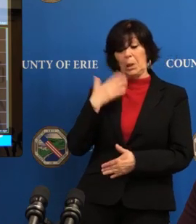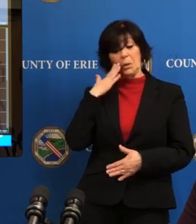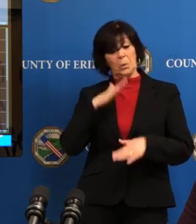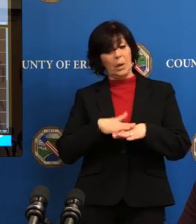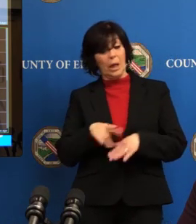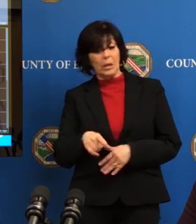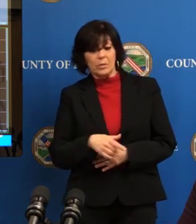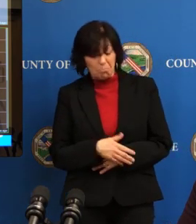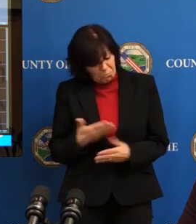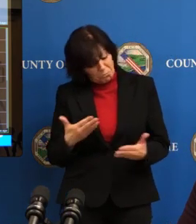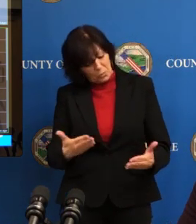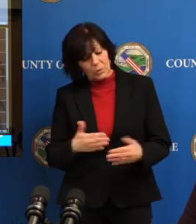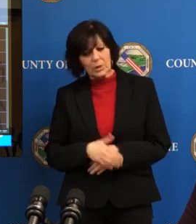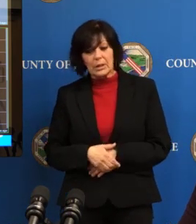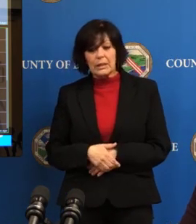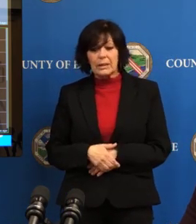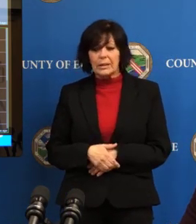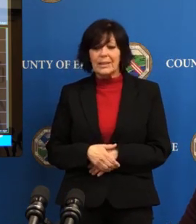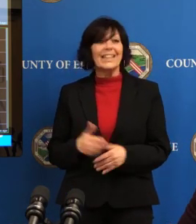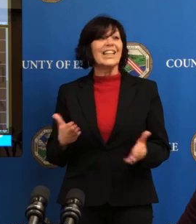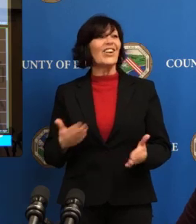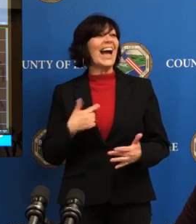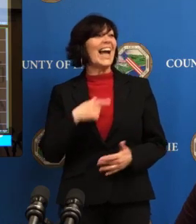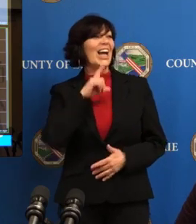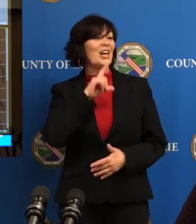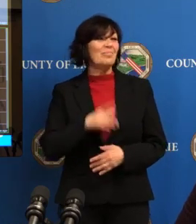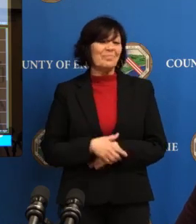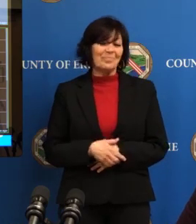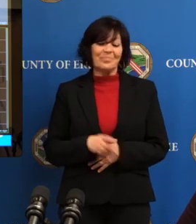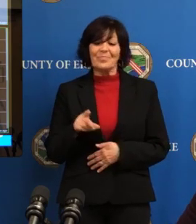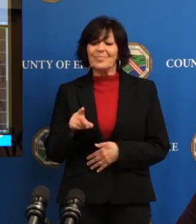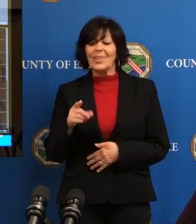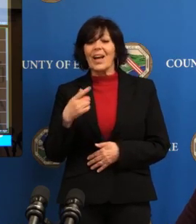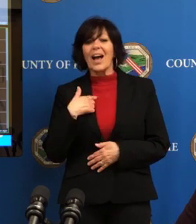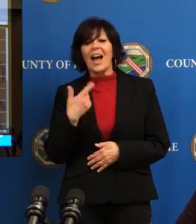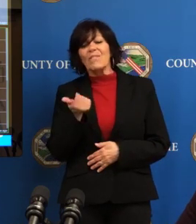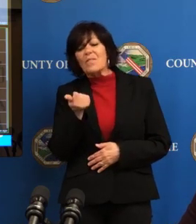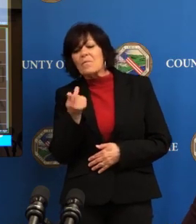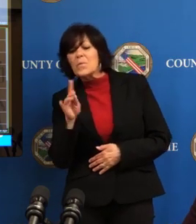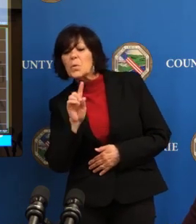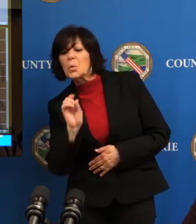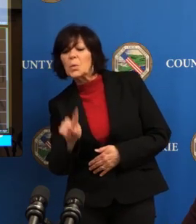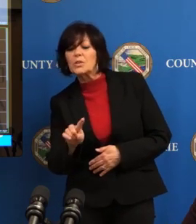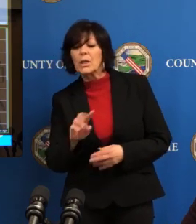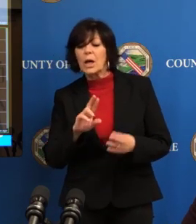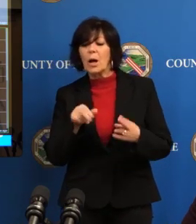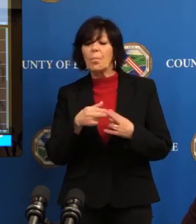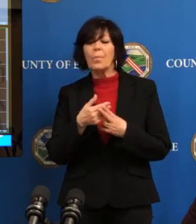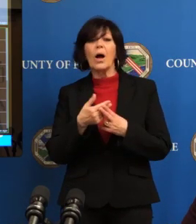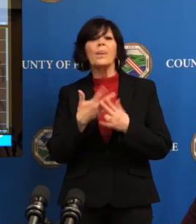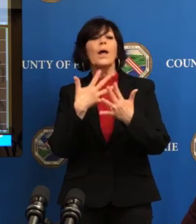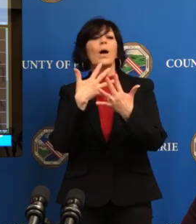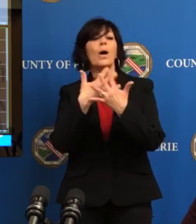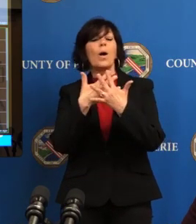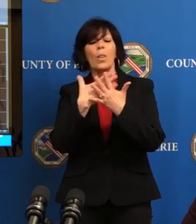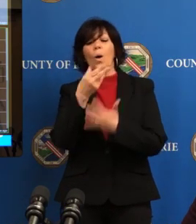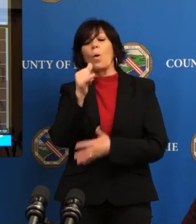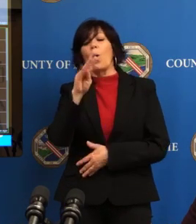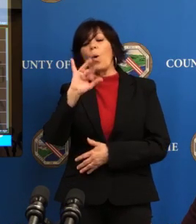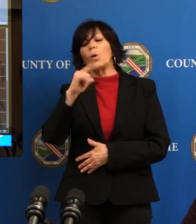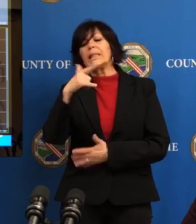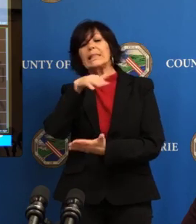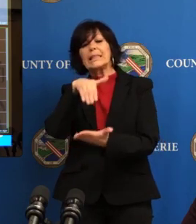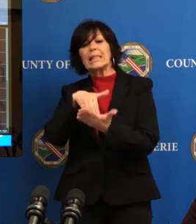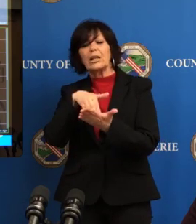Jim. Go ahead. Oh, well, here I am. I've got a handful of questions regarding the holding center and the Alden